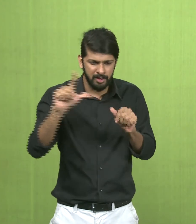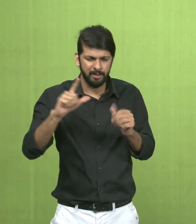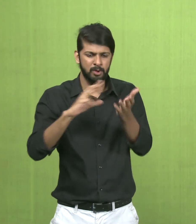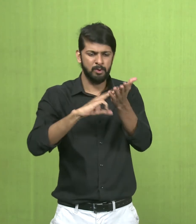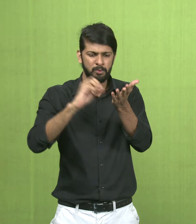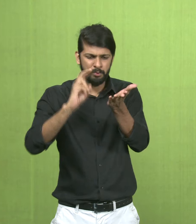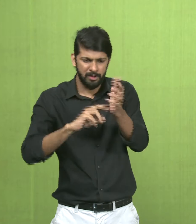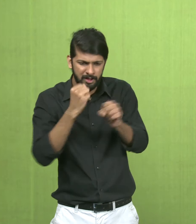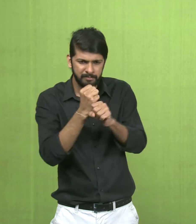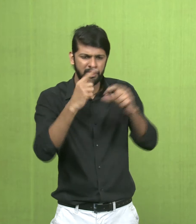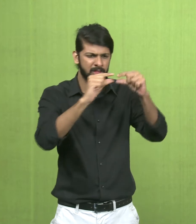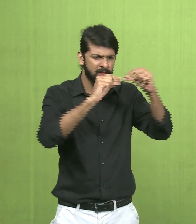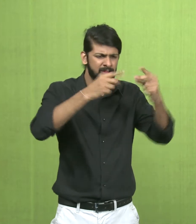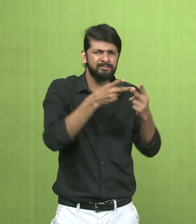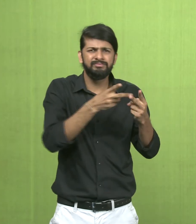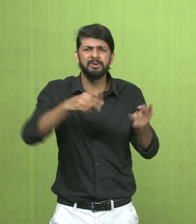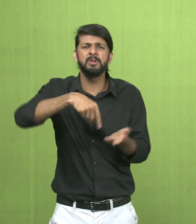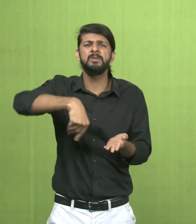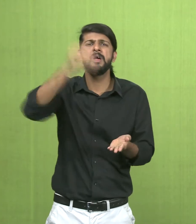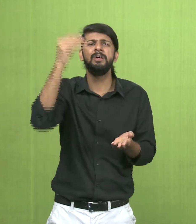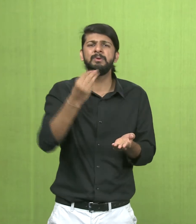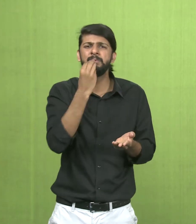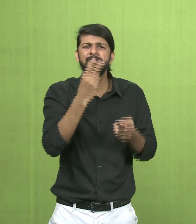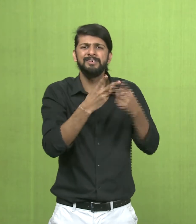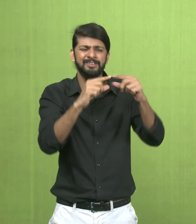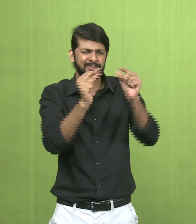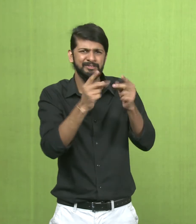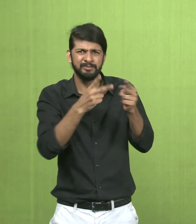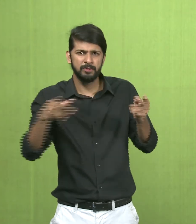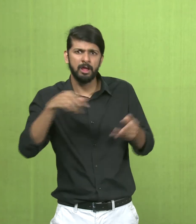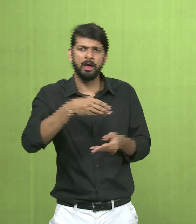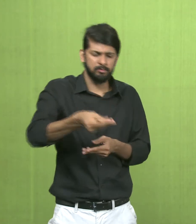then they would use different color lentils,